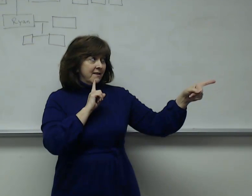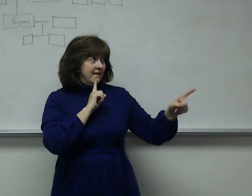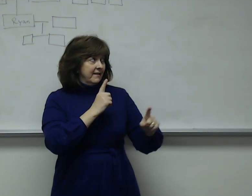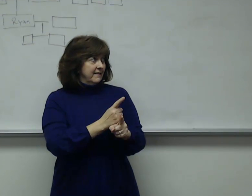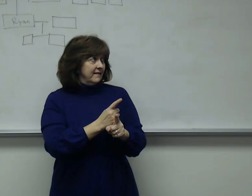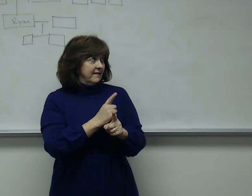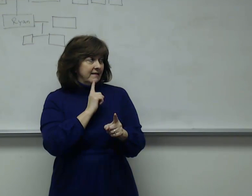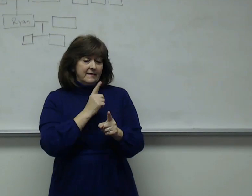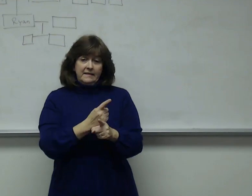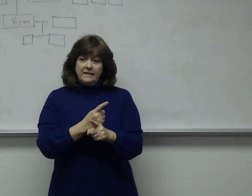not.